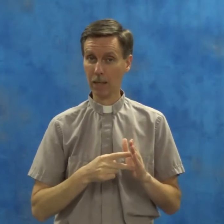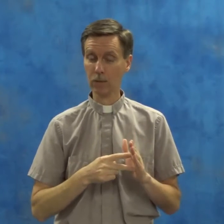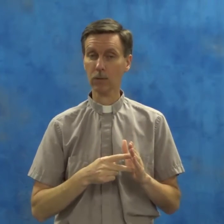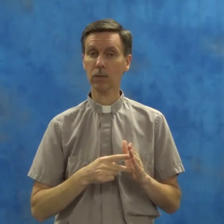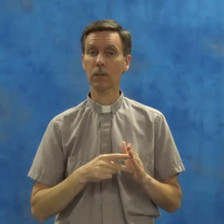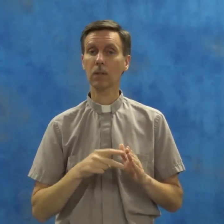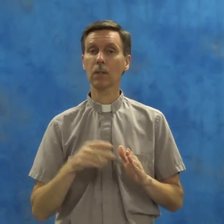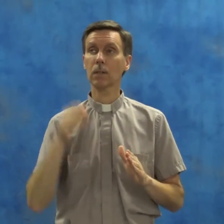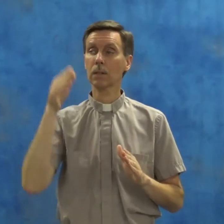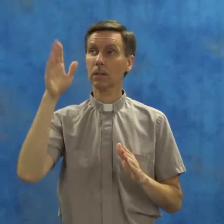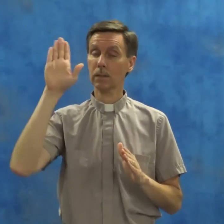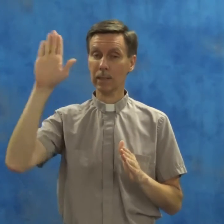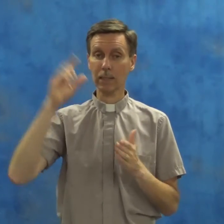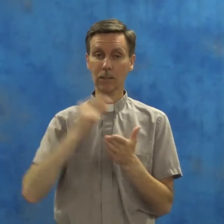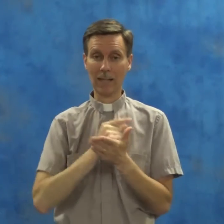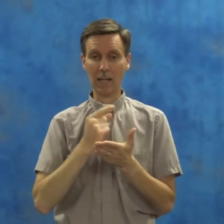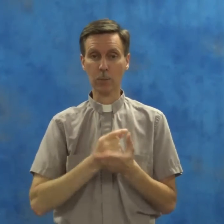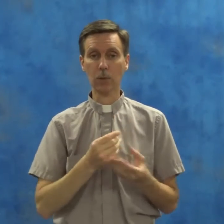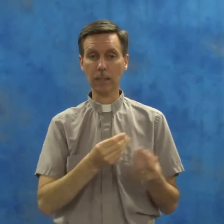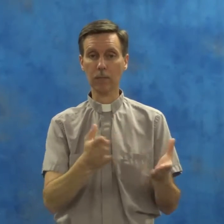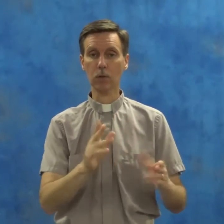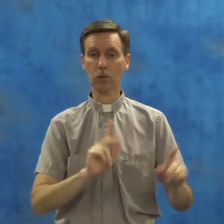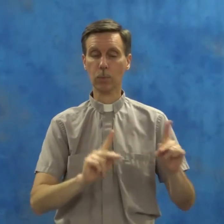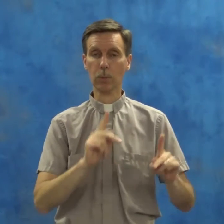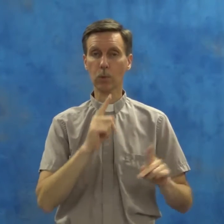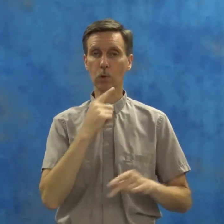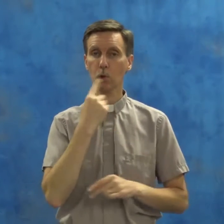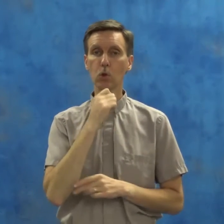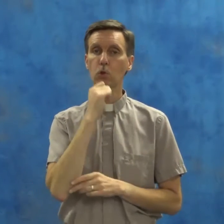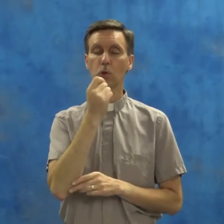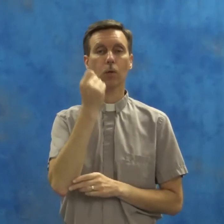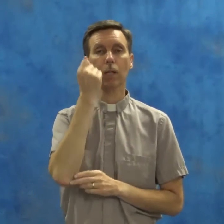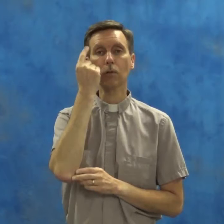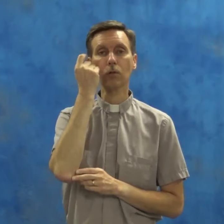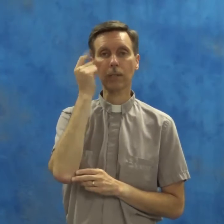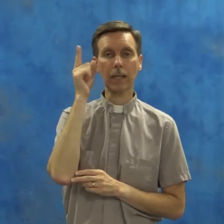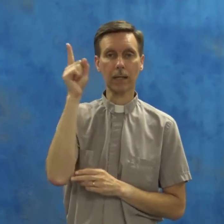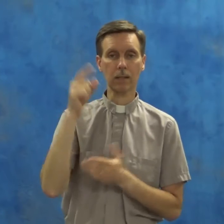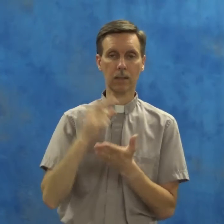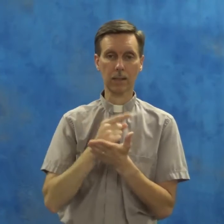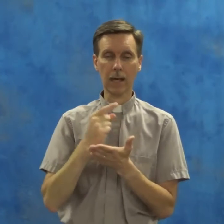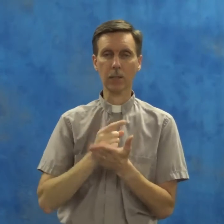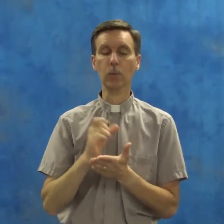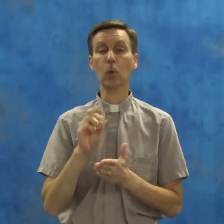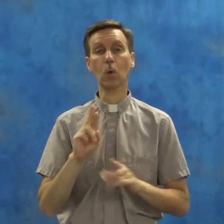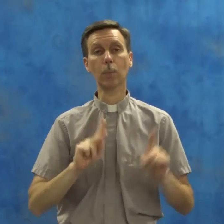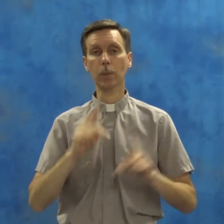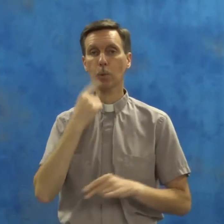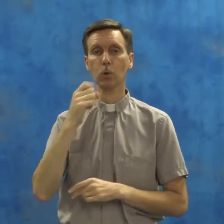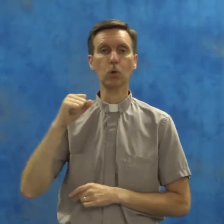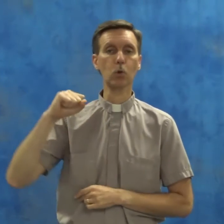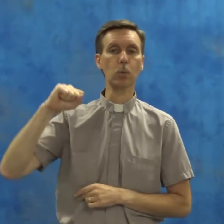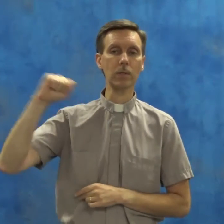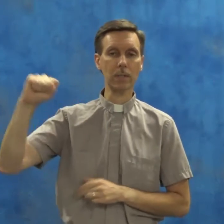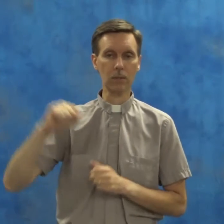meant his gospel given to people who don't understand the gospel or people who resist